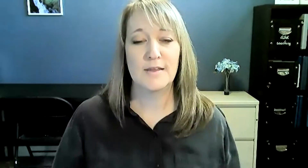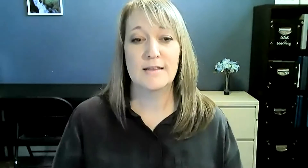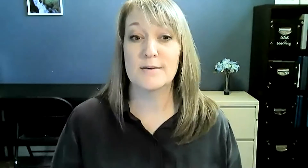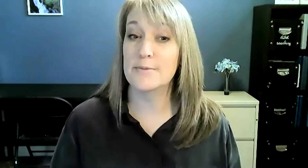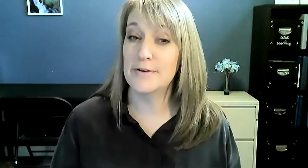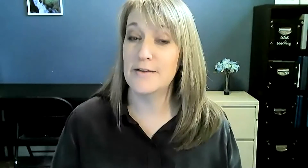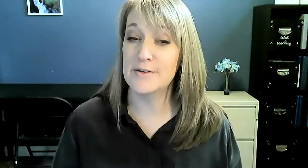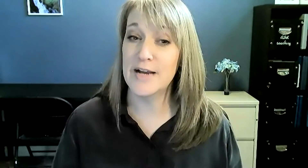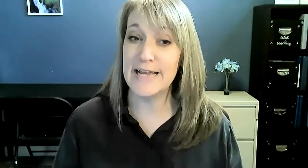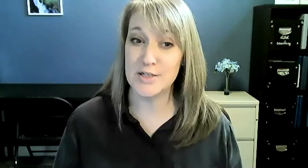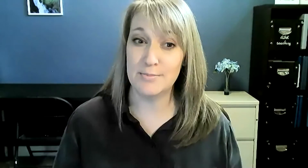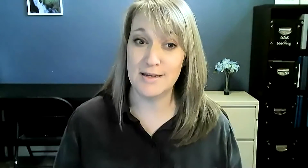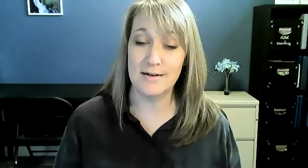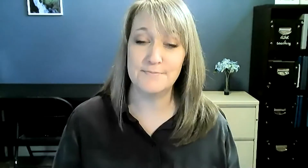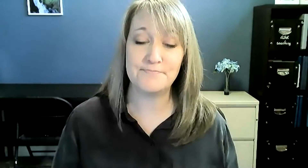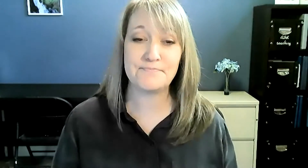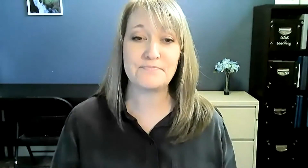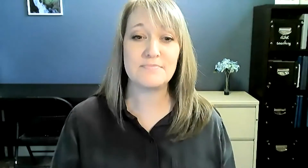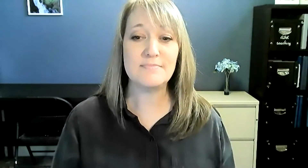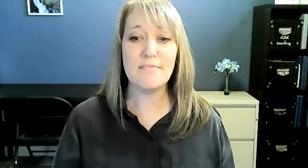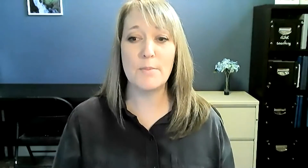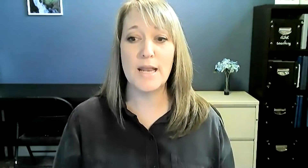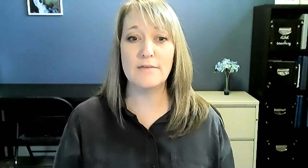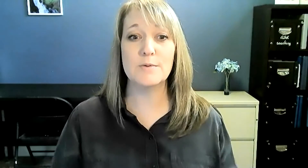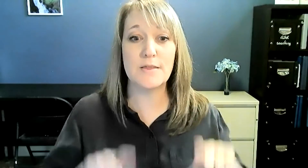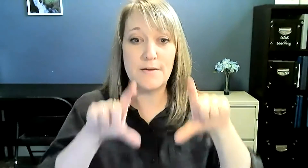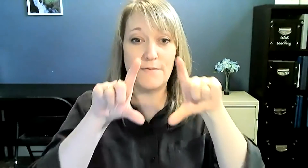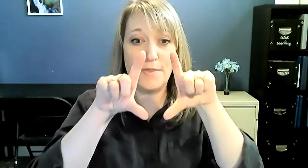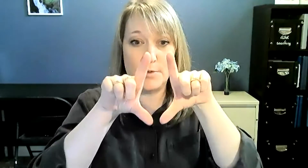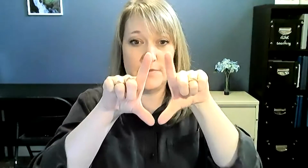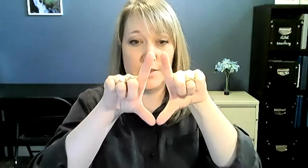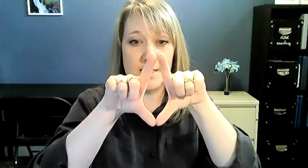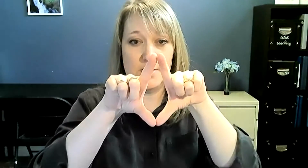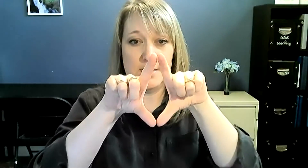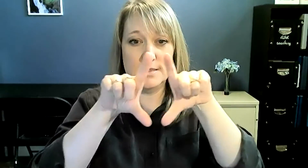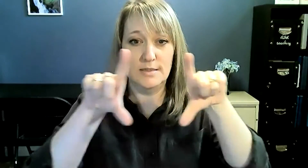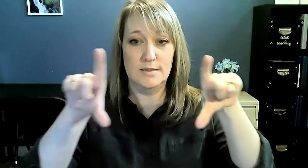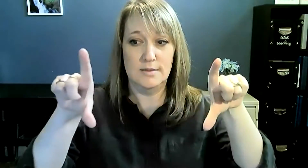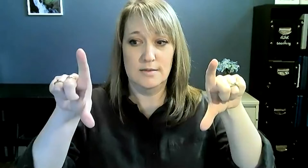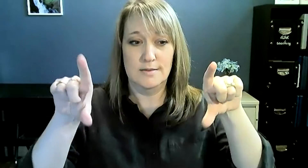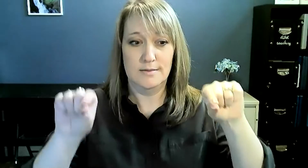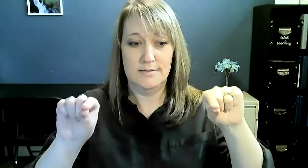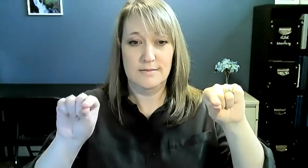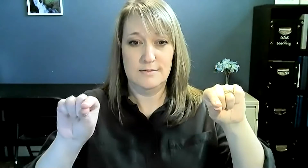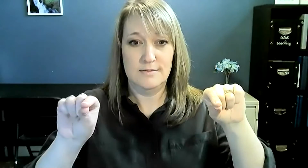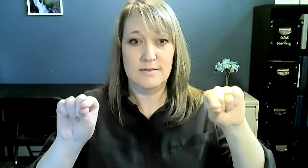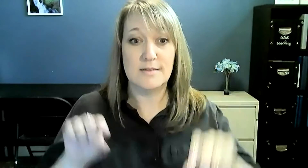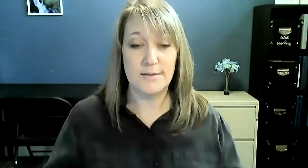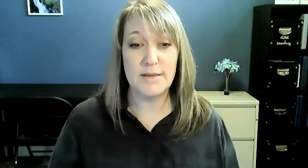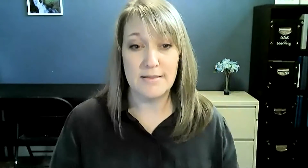A little bit of a different hand shape there. But everywhere that a thumb or finger touches is going to be the